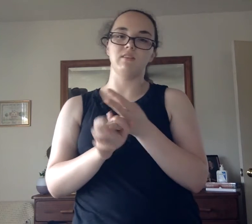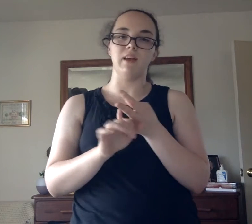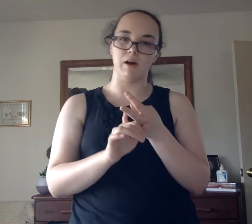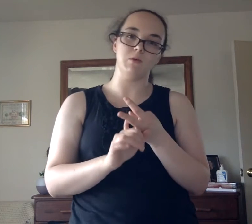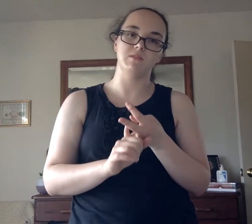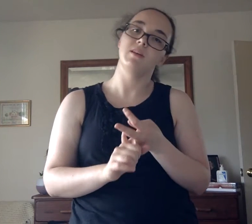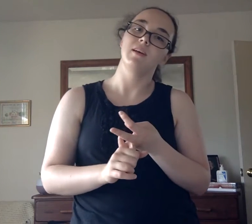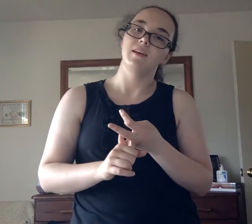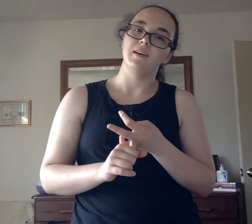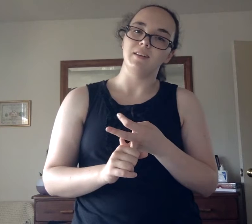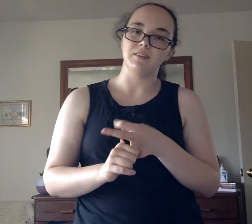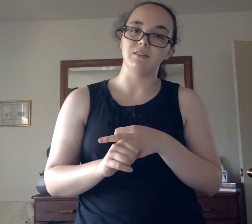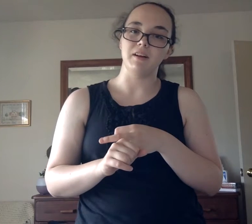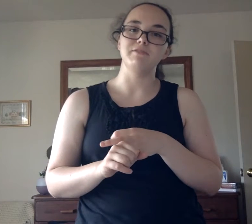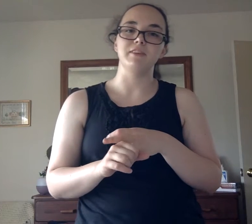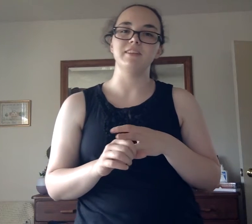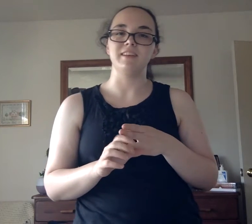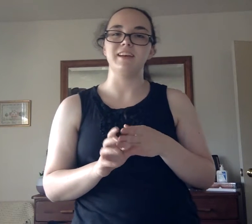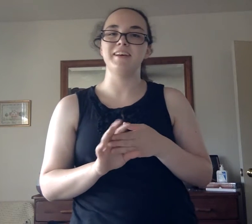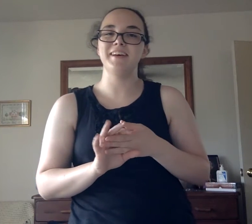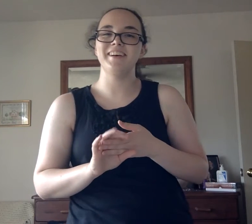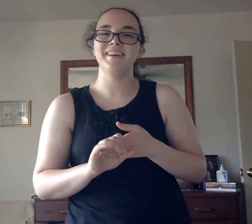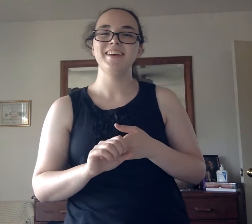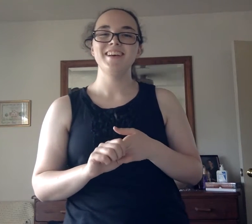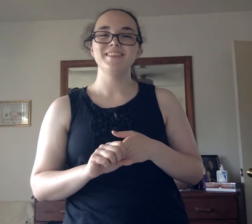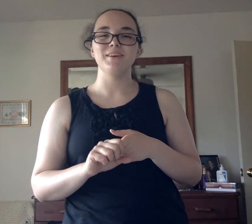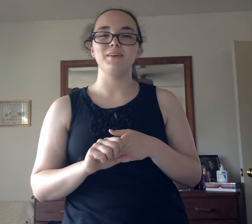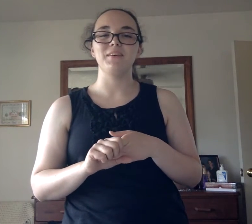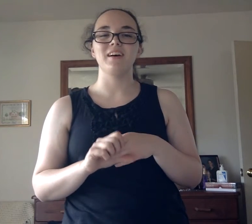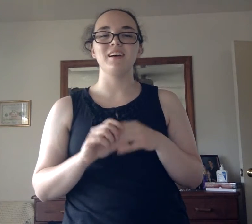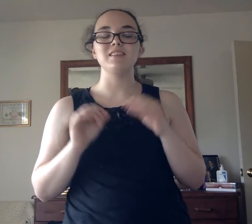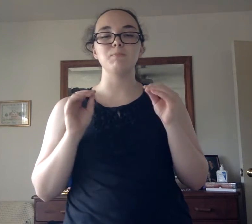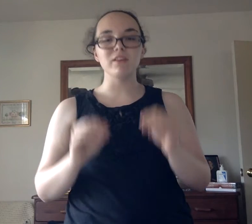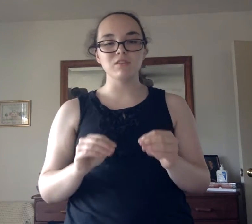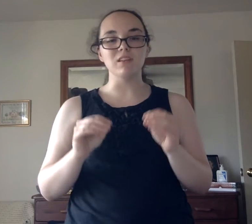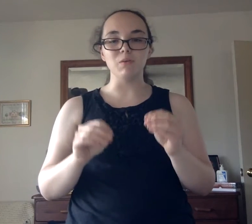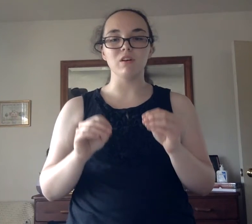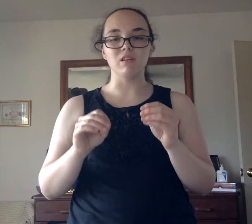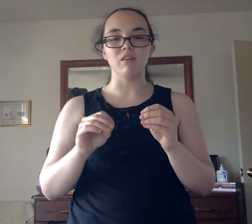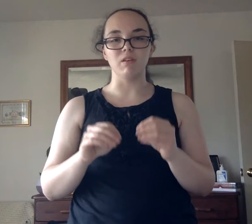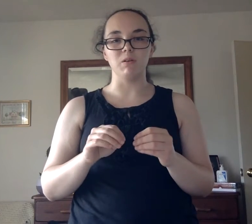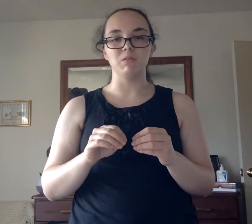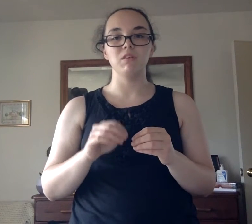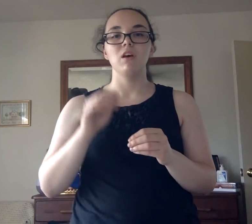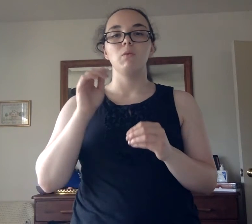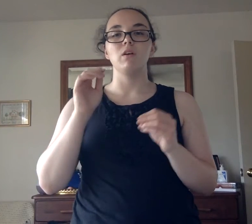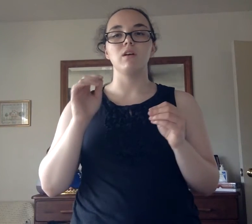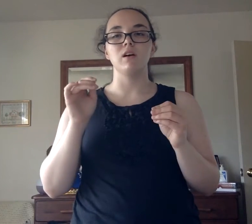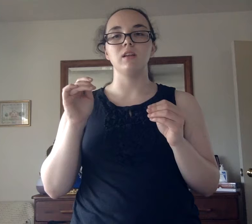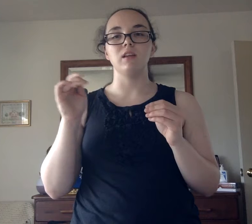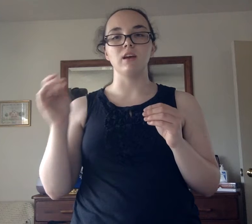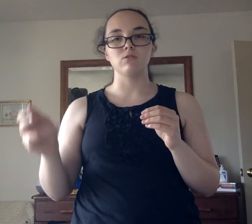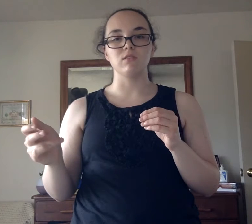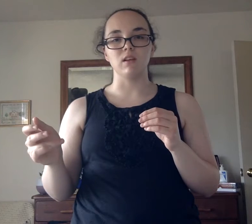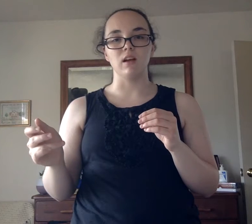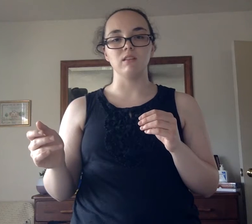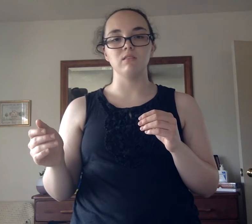and how's. That's a lot of fun to say. So especially work on those. Work on the extra signs